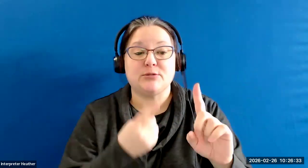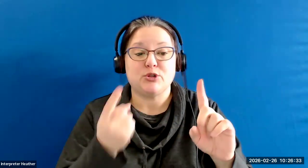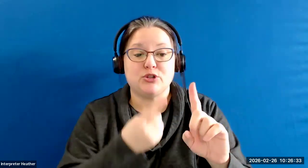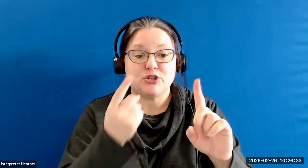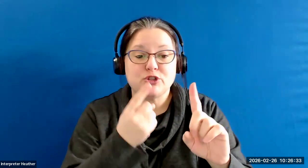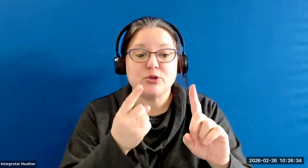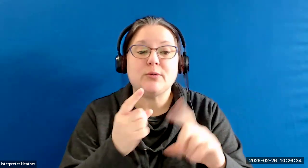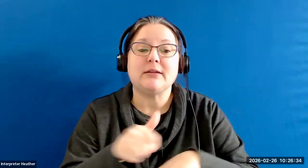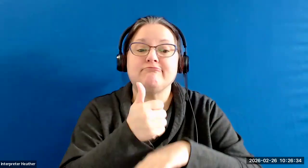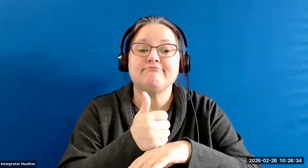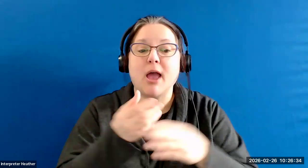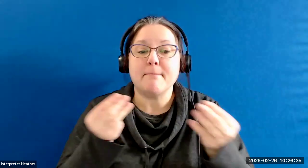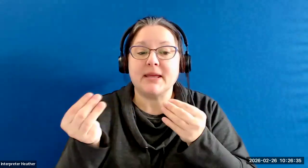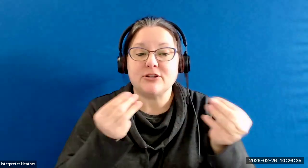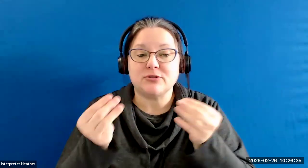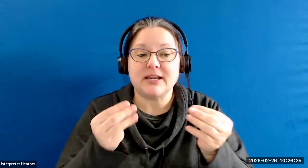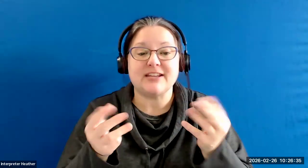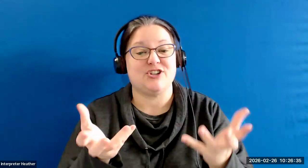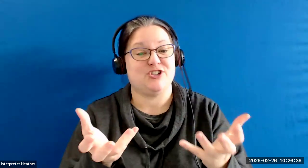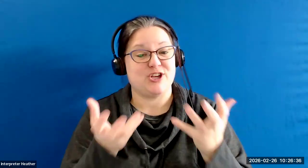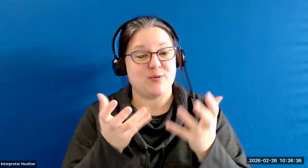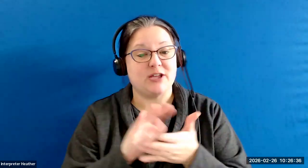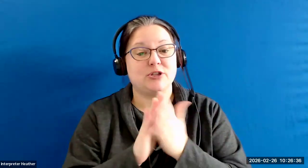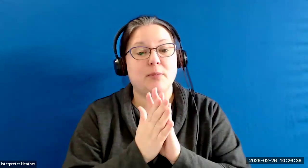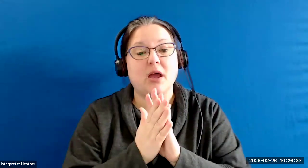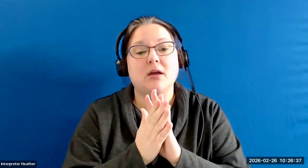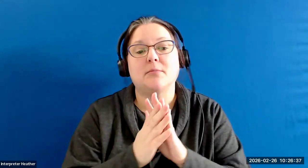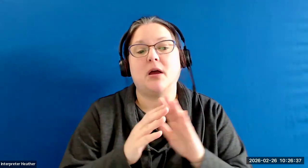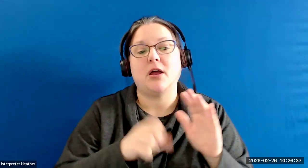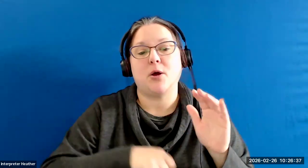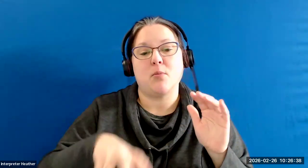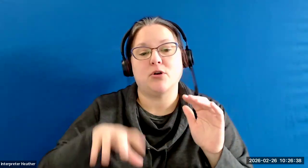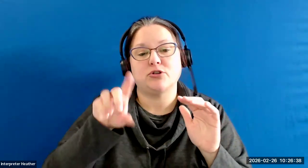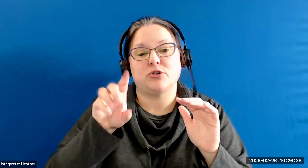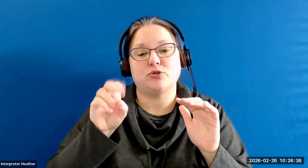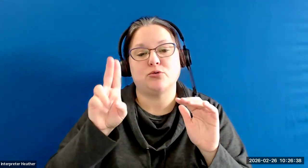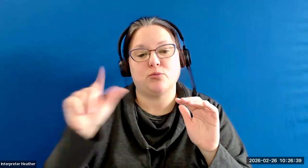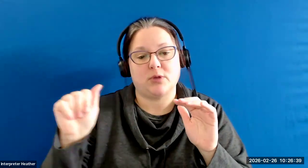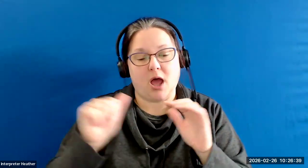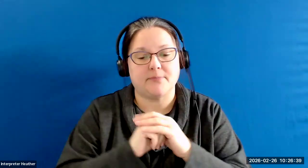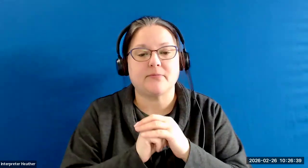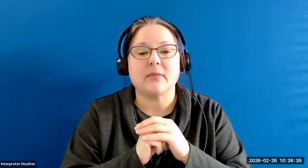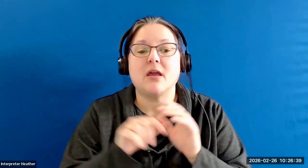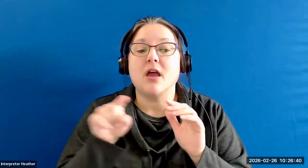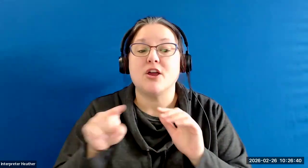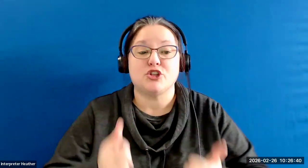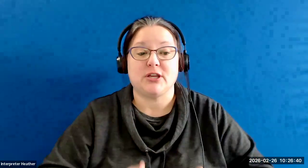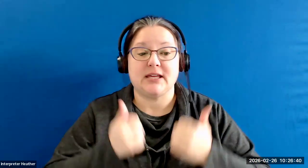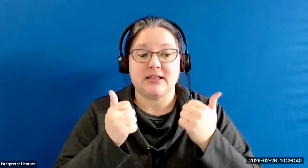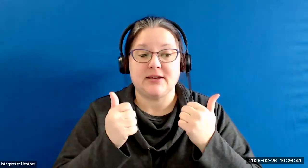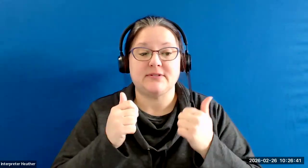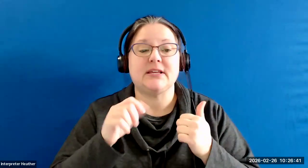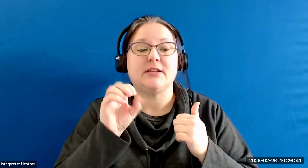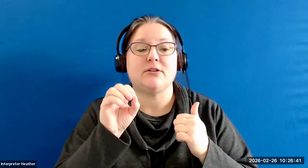ministry and aspires to be an abortion doula. She lives in Oakland,